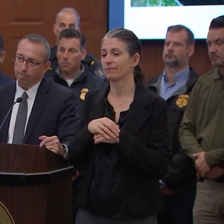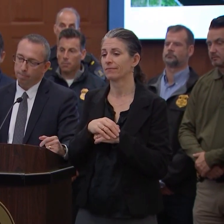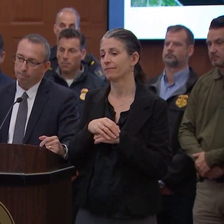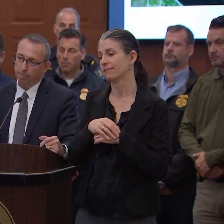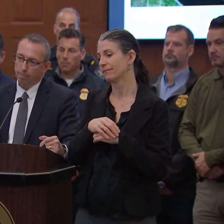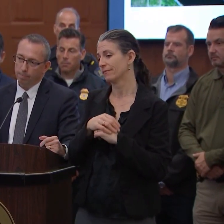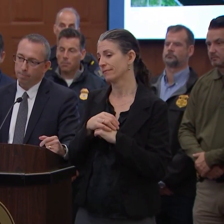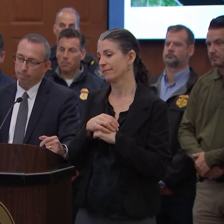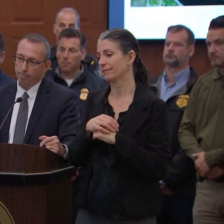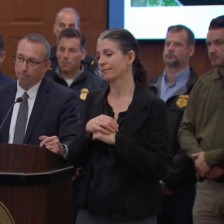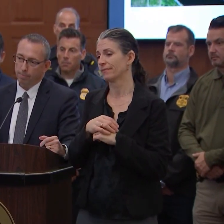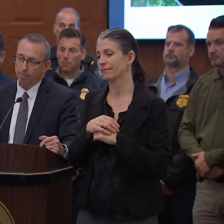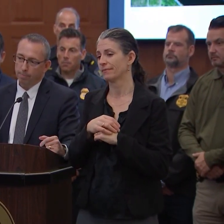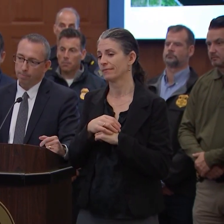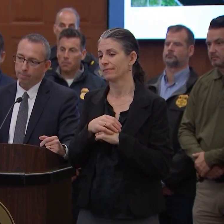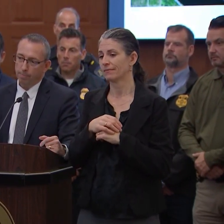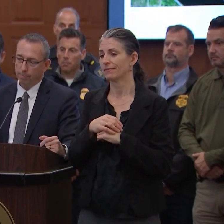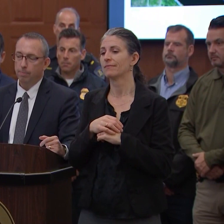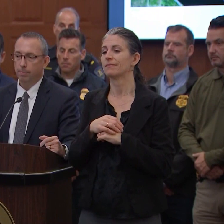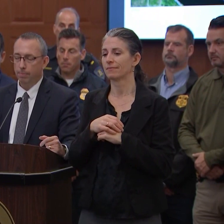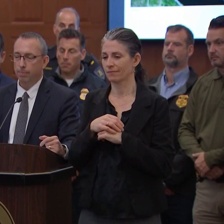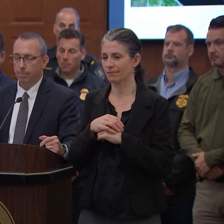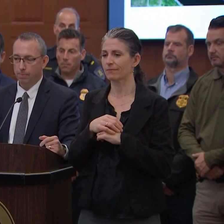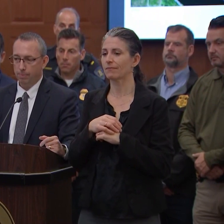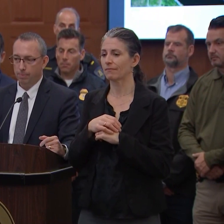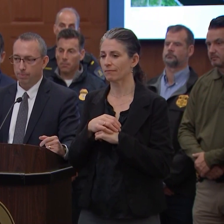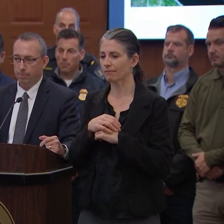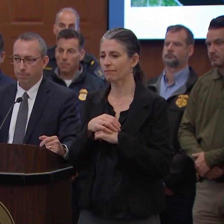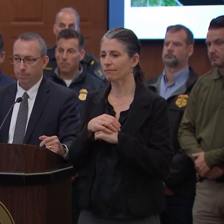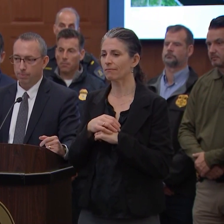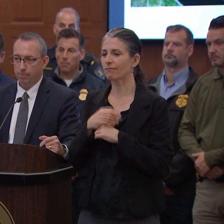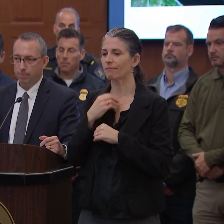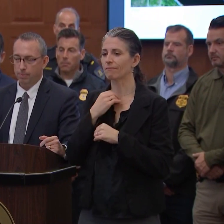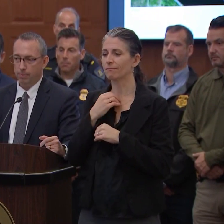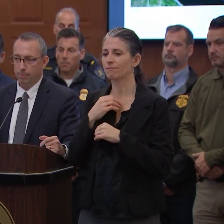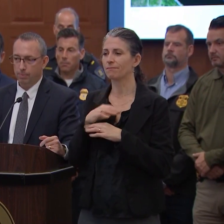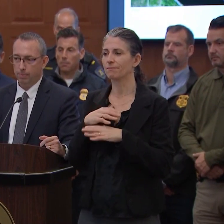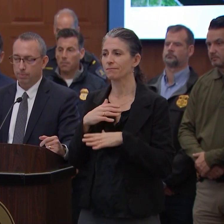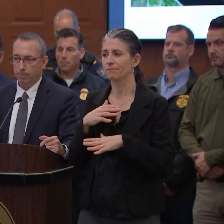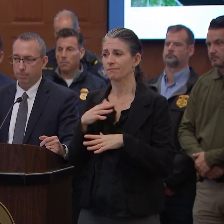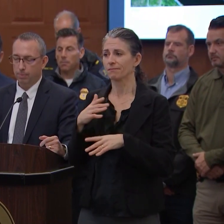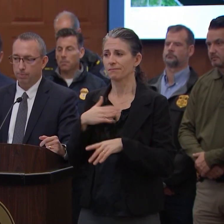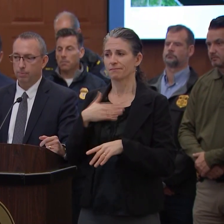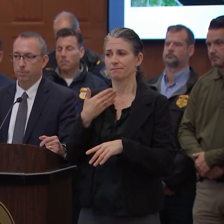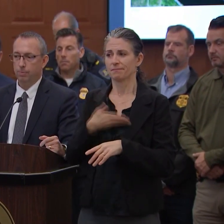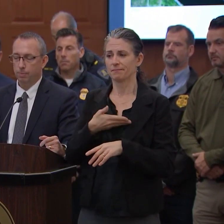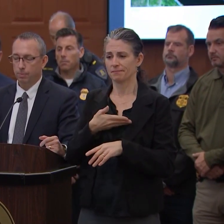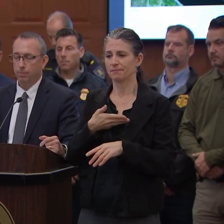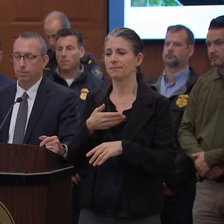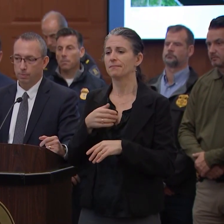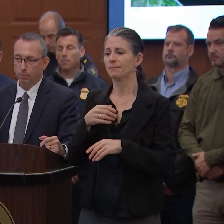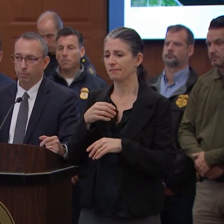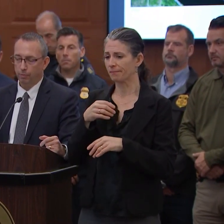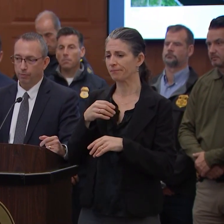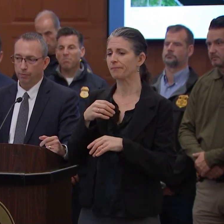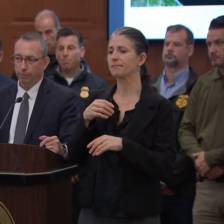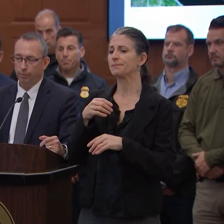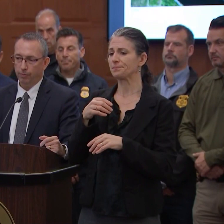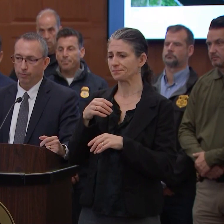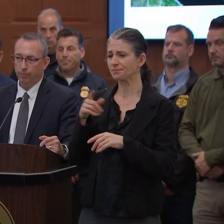hours leading up to the shootings. Did he case the locations at all? Was he driving